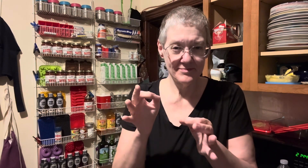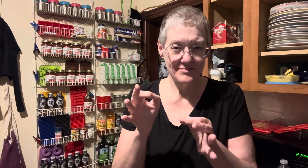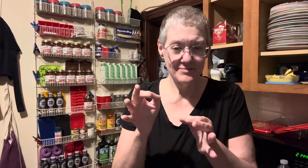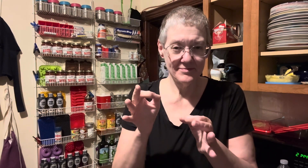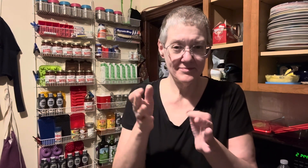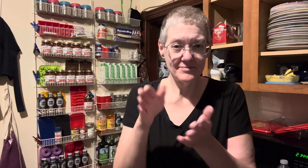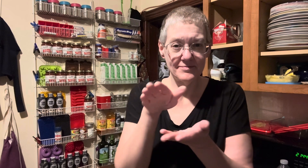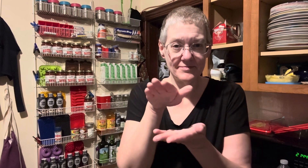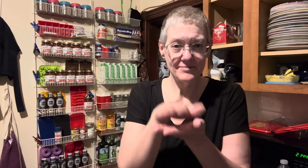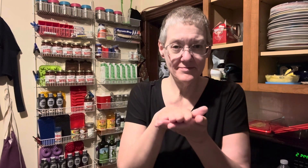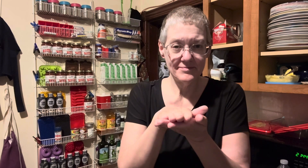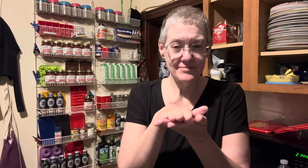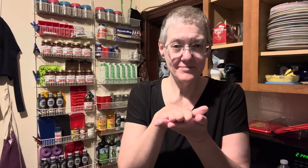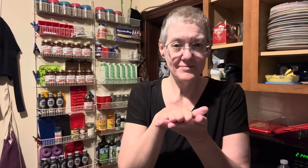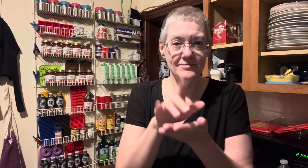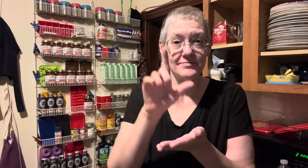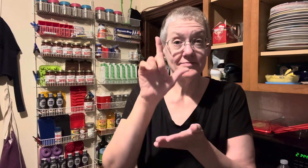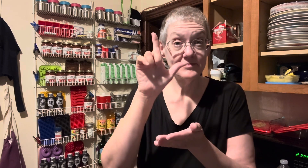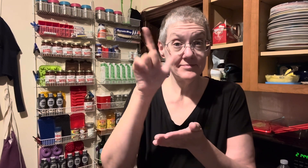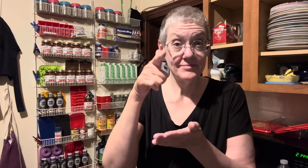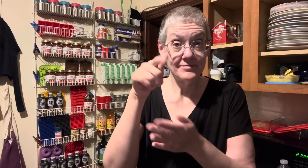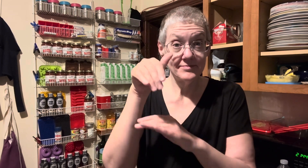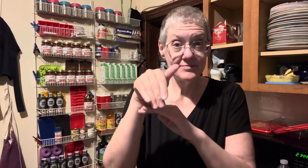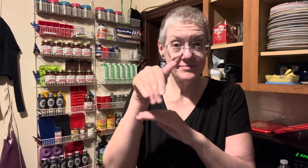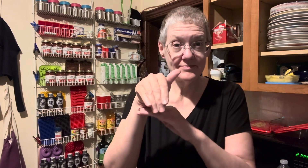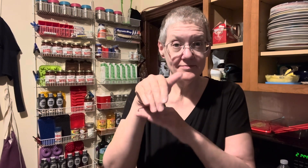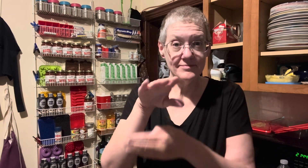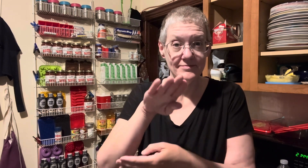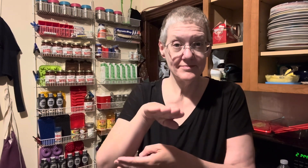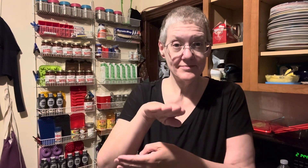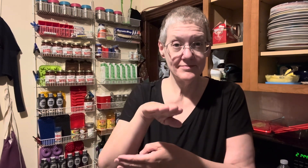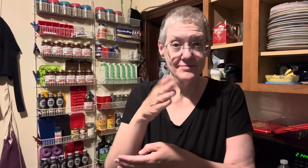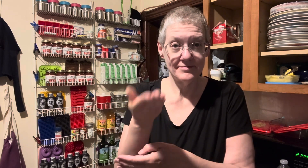and 1 to 2 ounces of cheese, and I'm going to grill that.